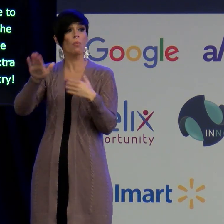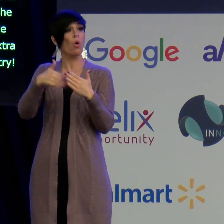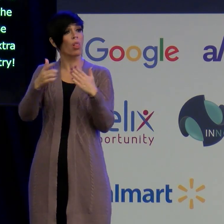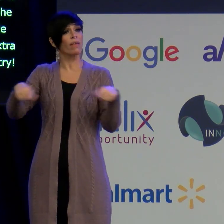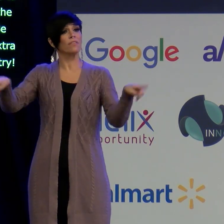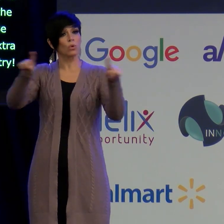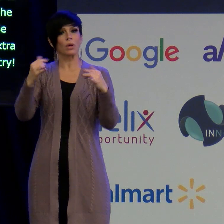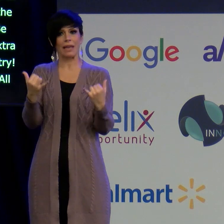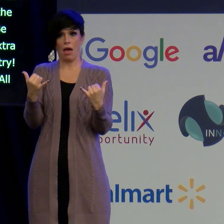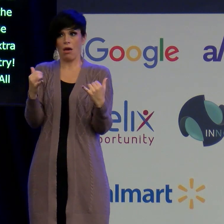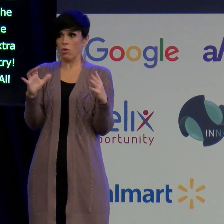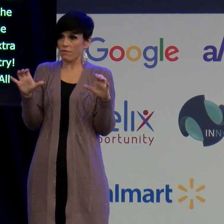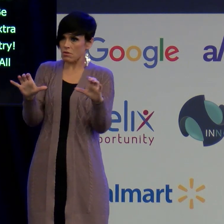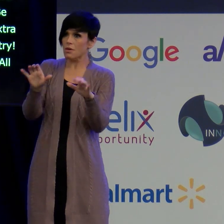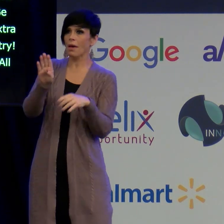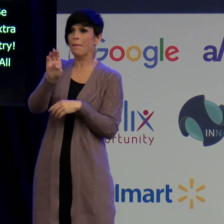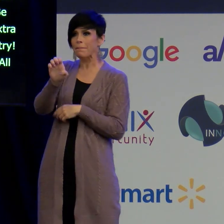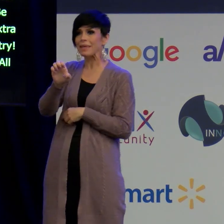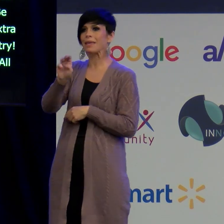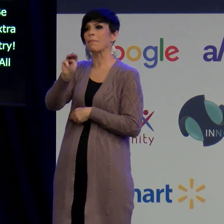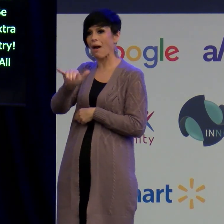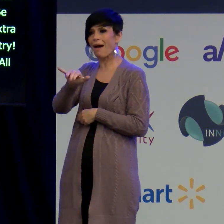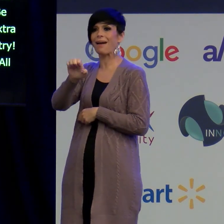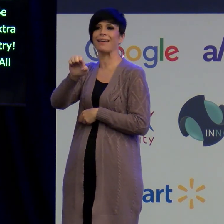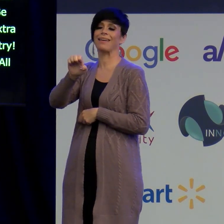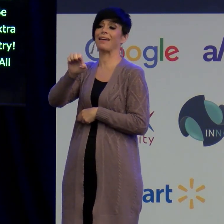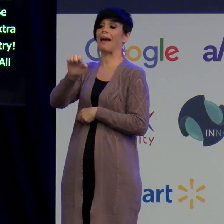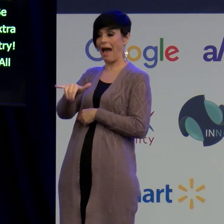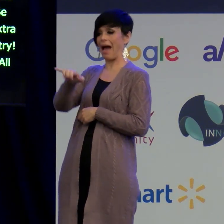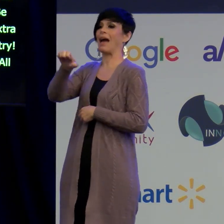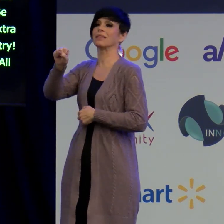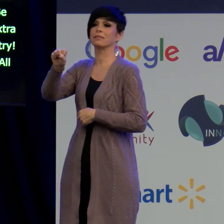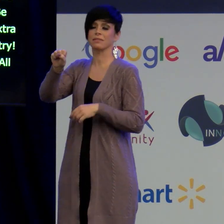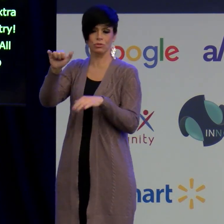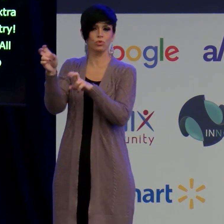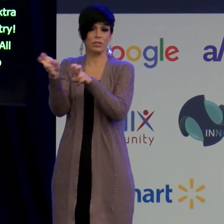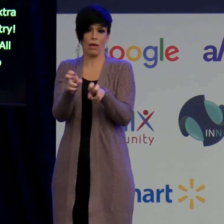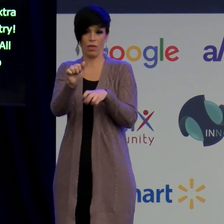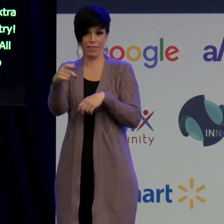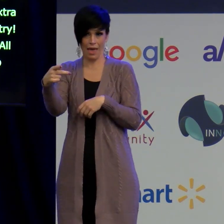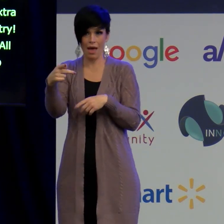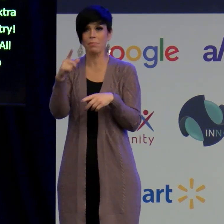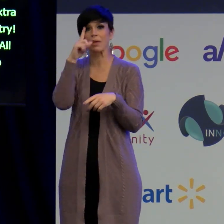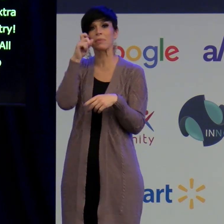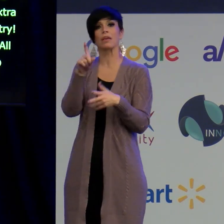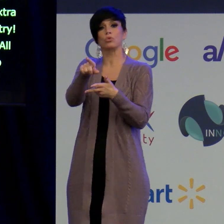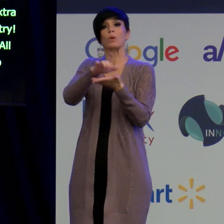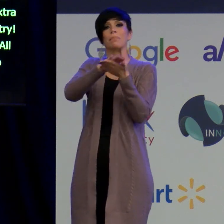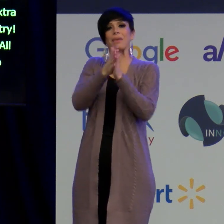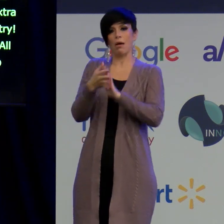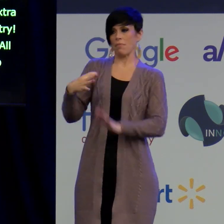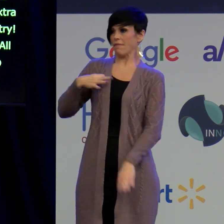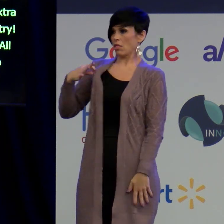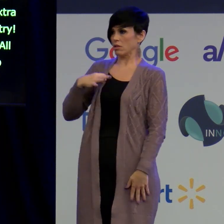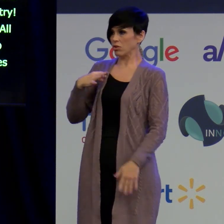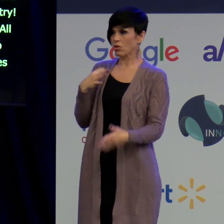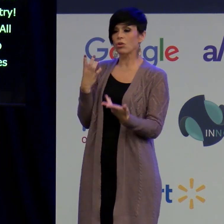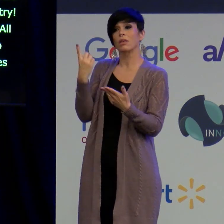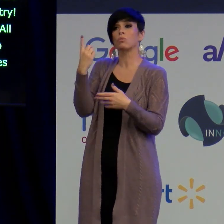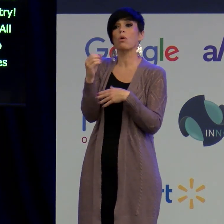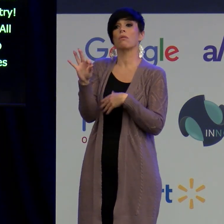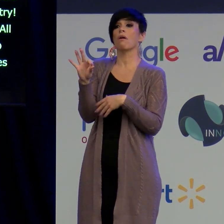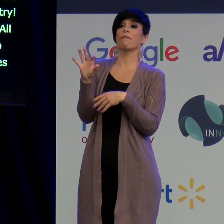now need to take an action to download Be My Eyes on your Fruity devices and become a volunteer, one of